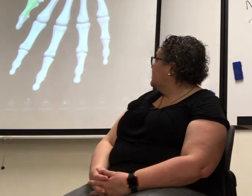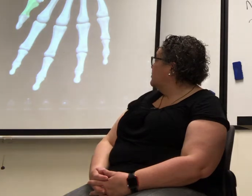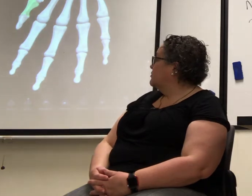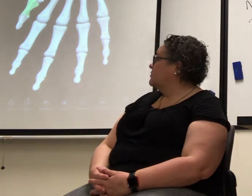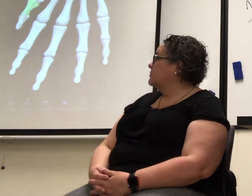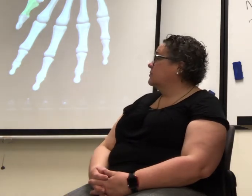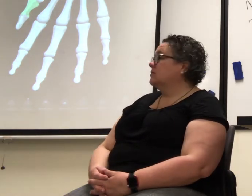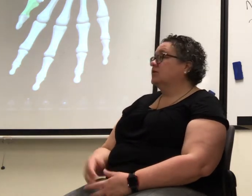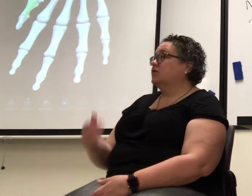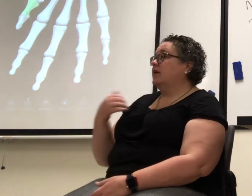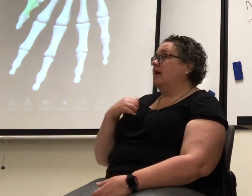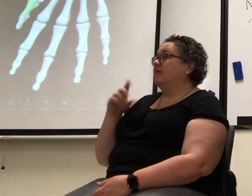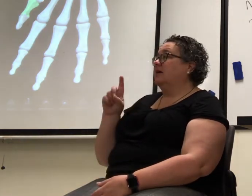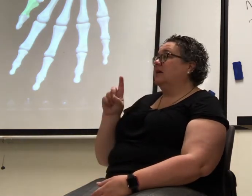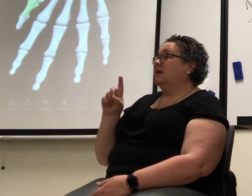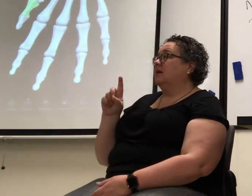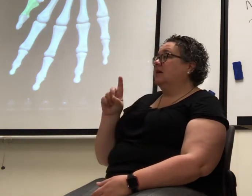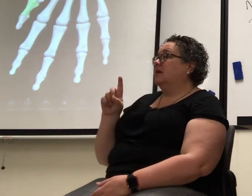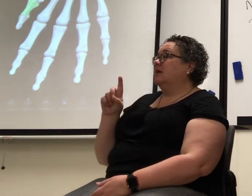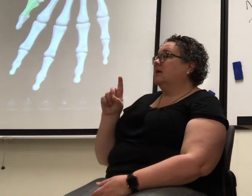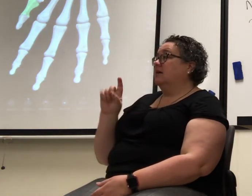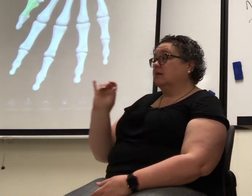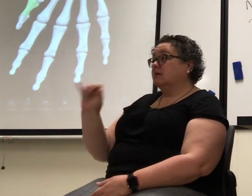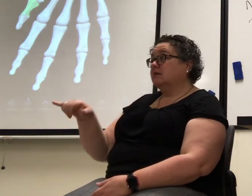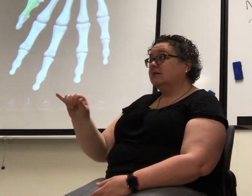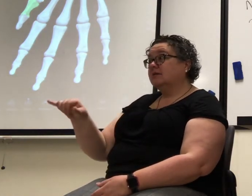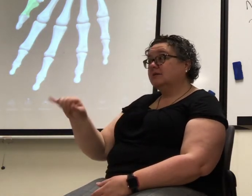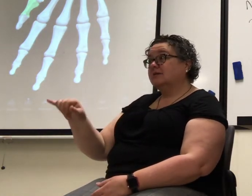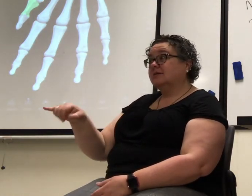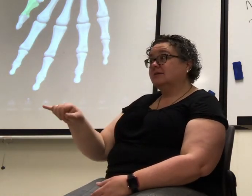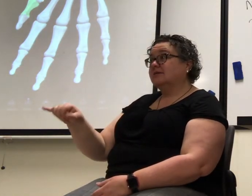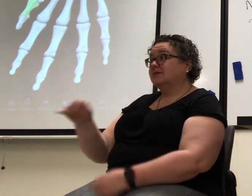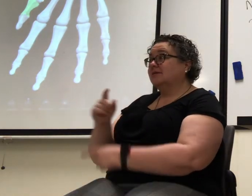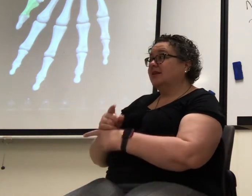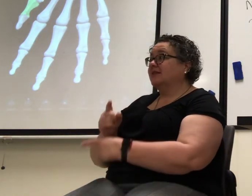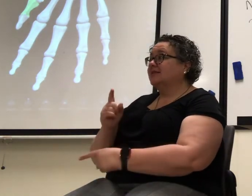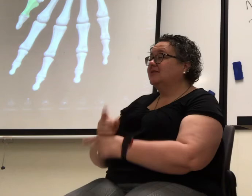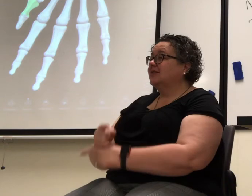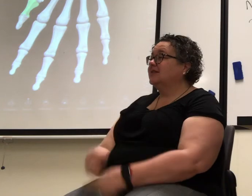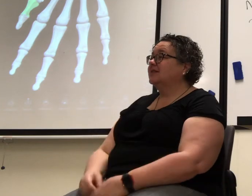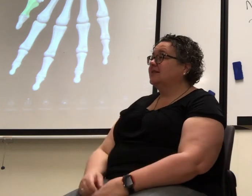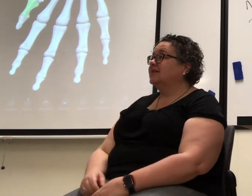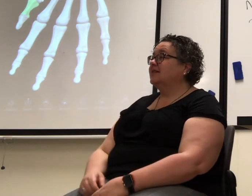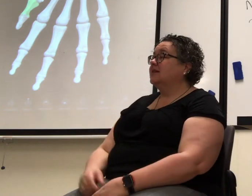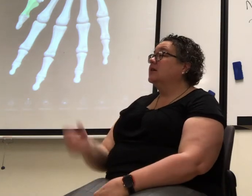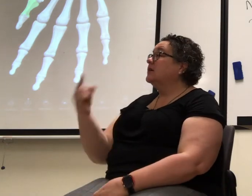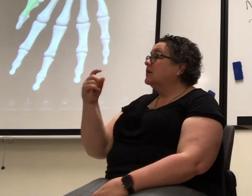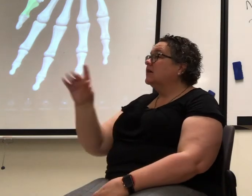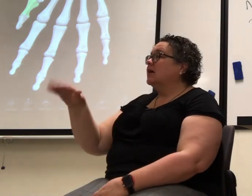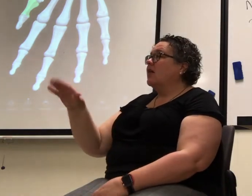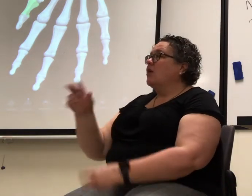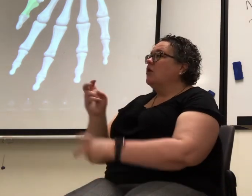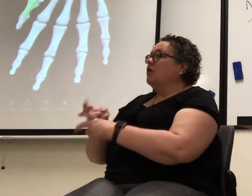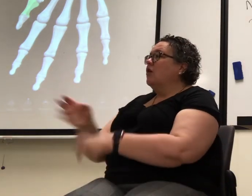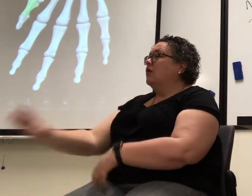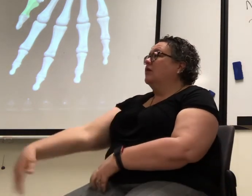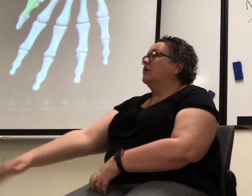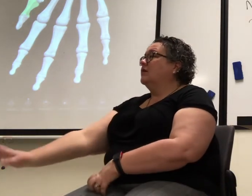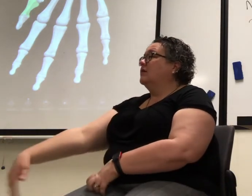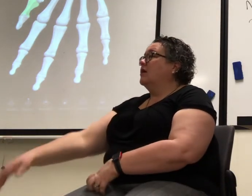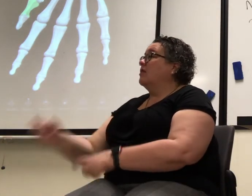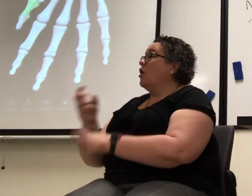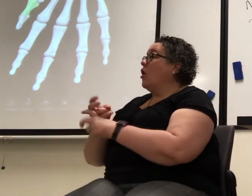You have digits 1 through 5, Roman numerals again. And so let me just write the words